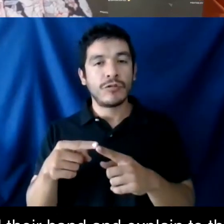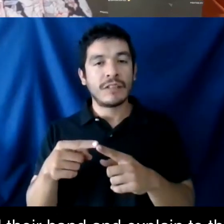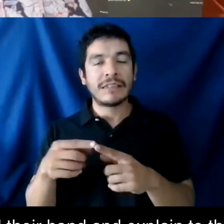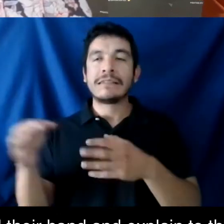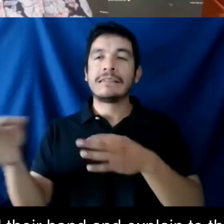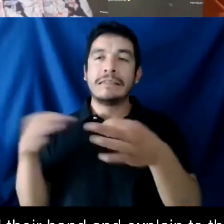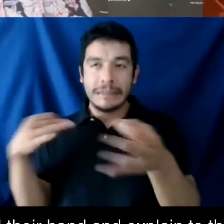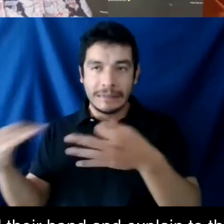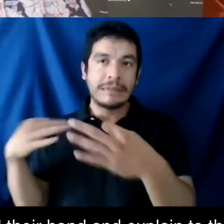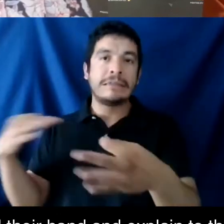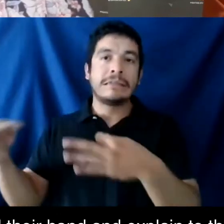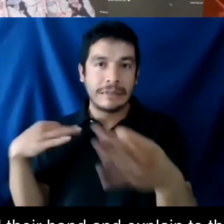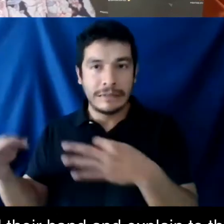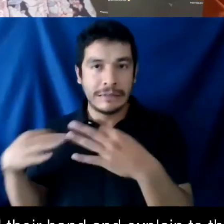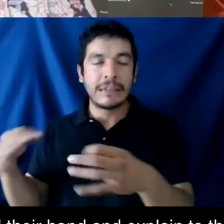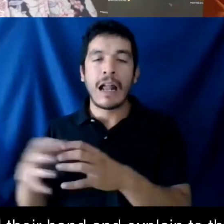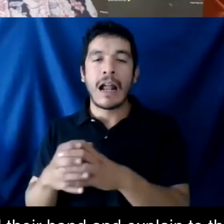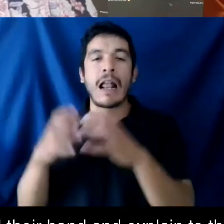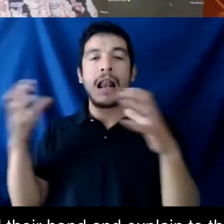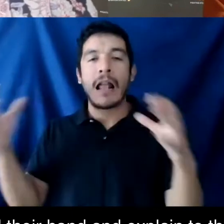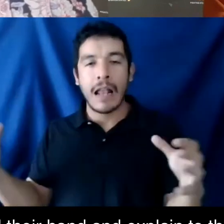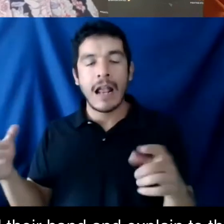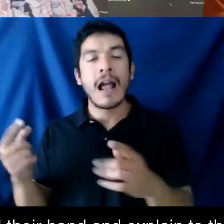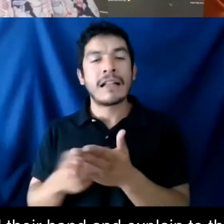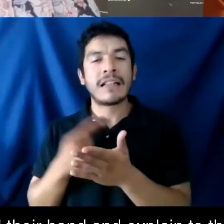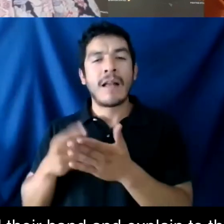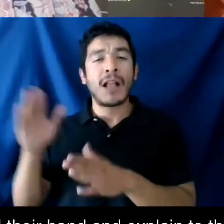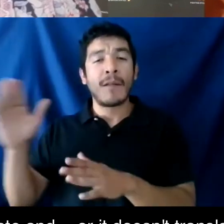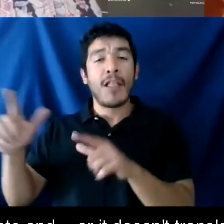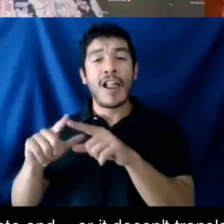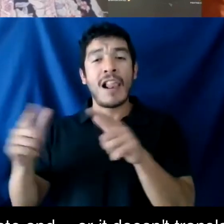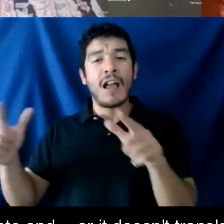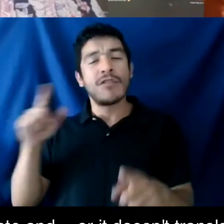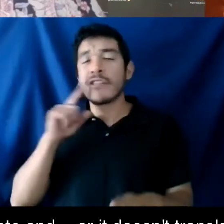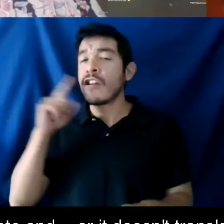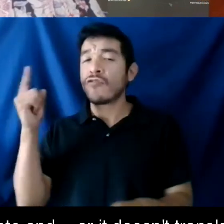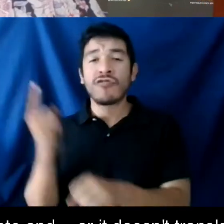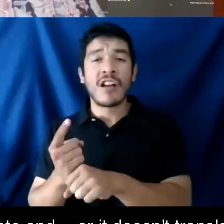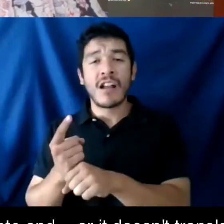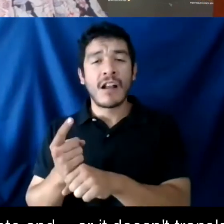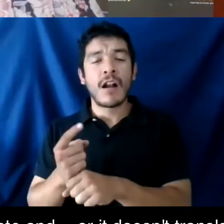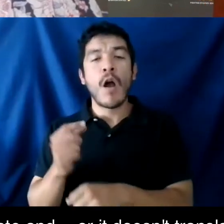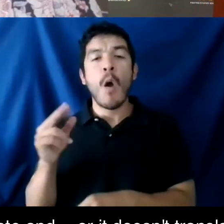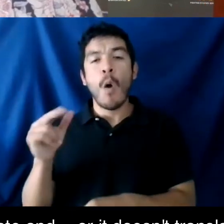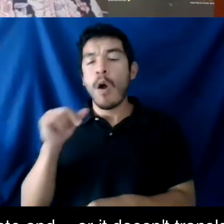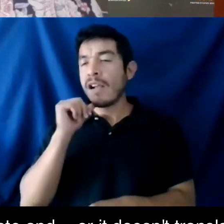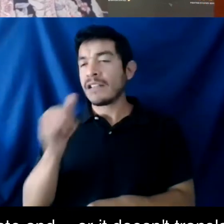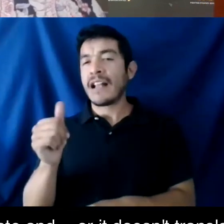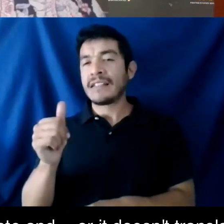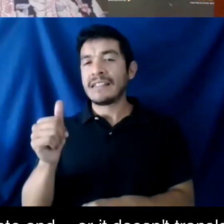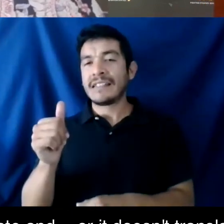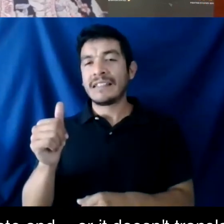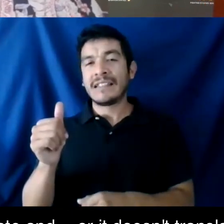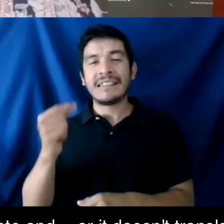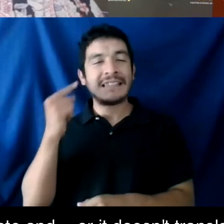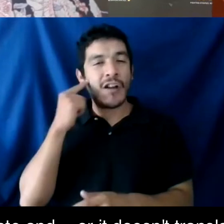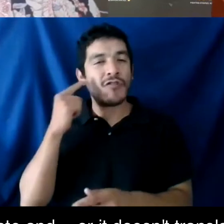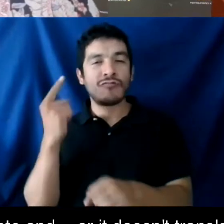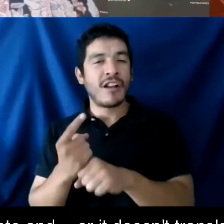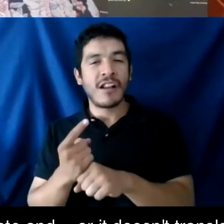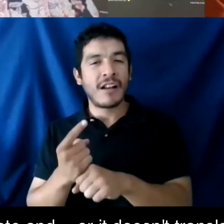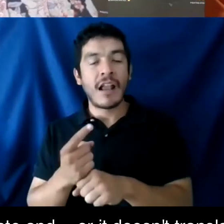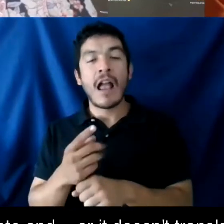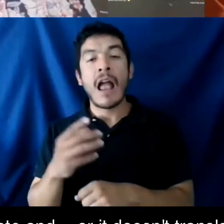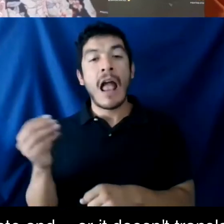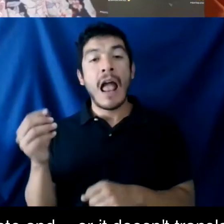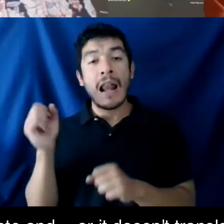hand and explain to them that sometimes their language isn't as accurate or it doesn't translate right. and